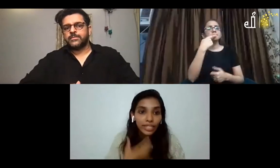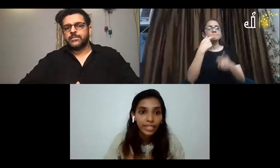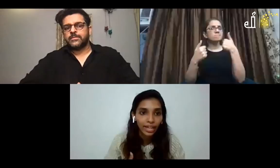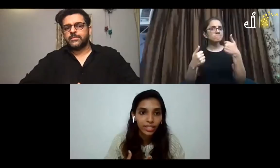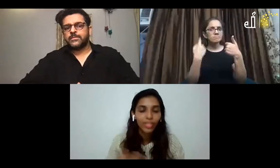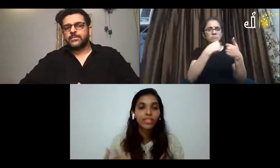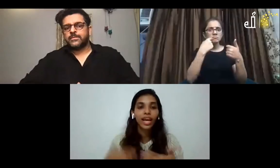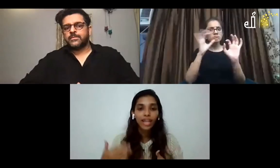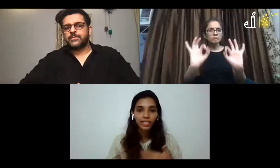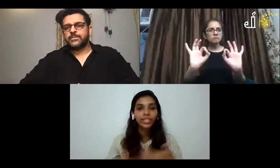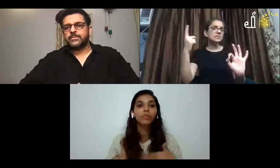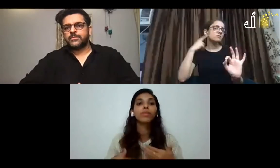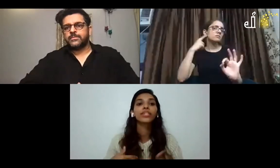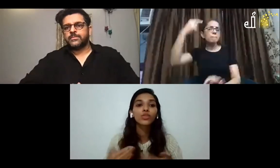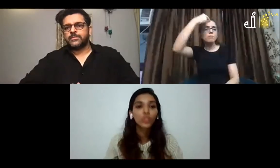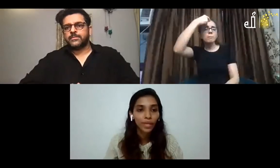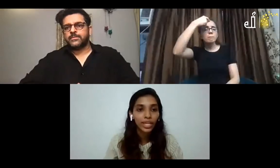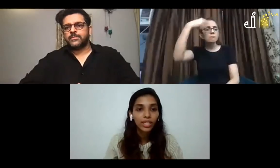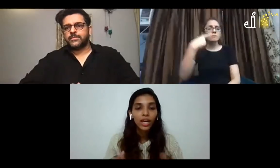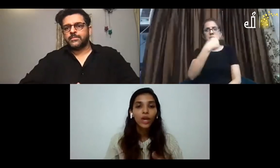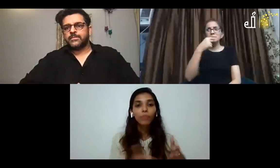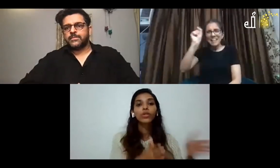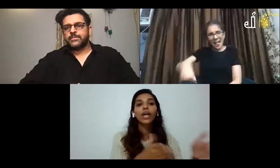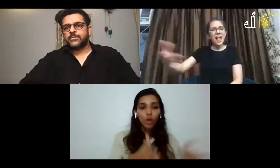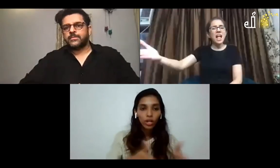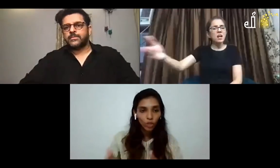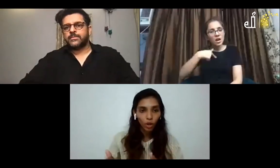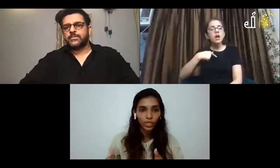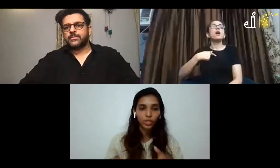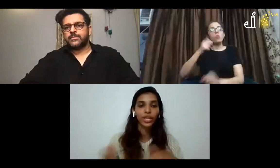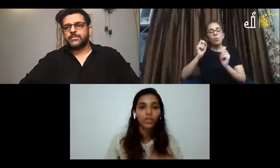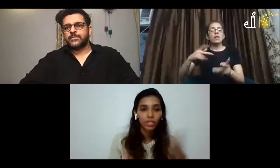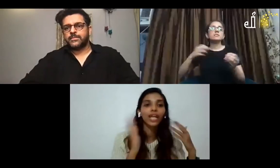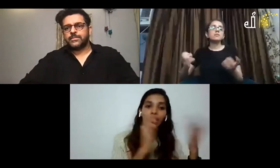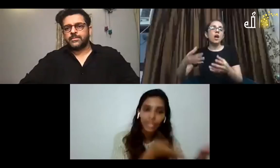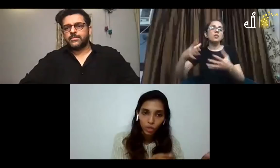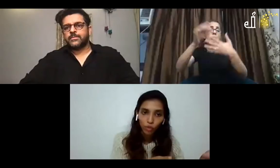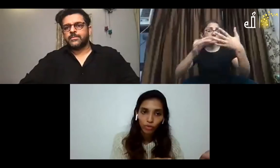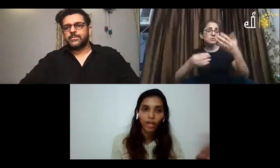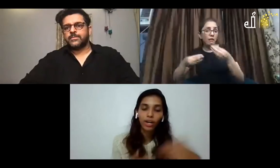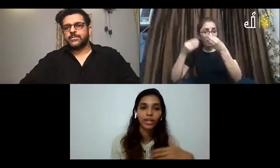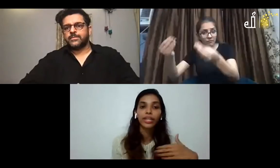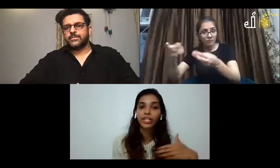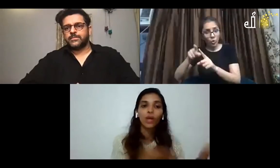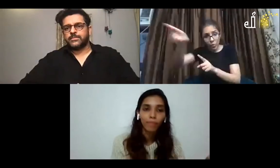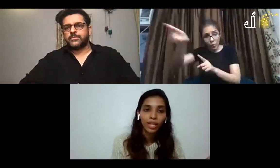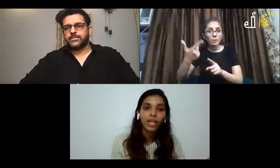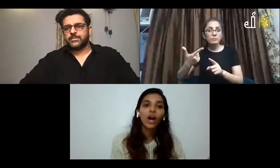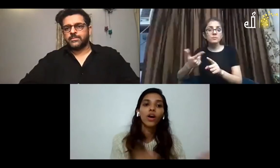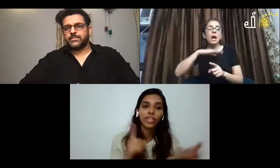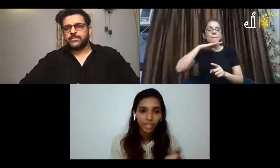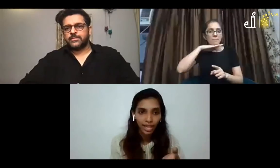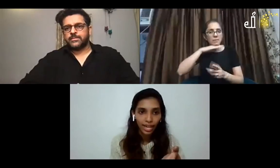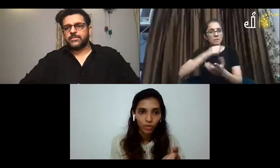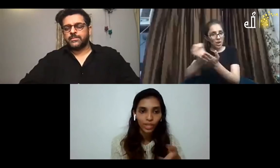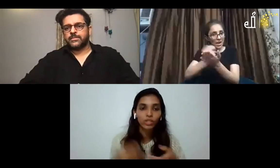all intact. When the child has the capability to speak, we put out all these options. Okay, the child can go for either verbal